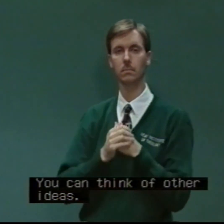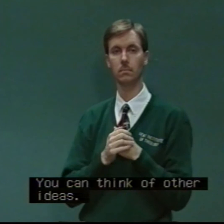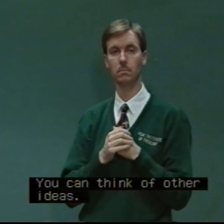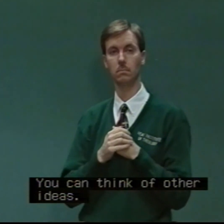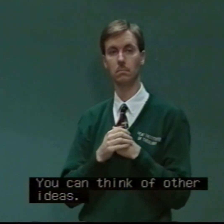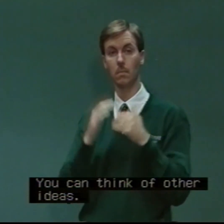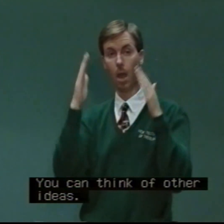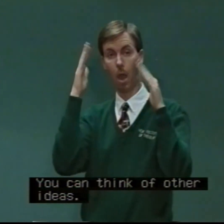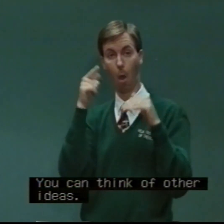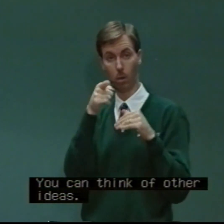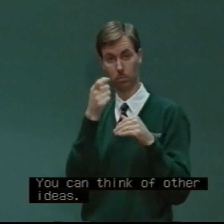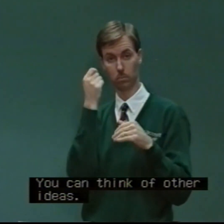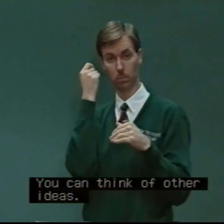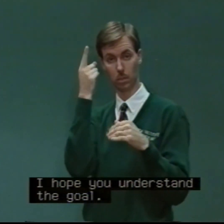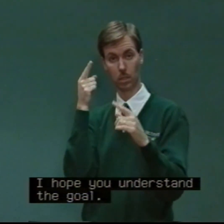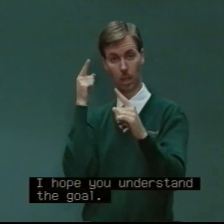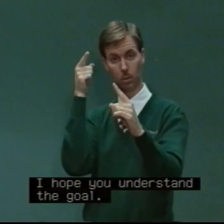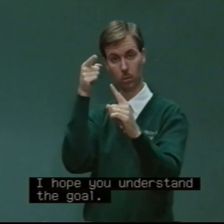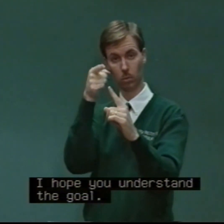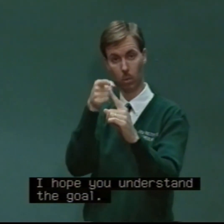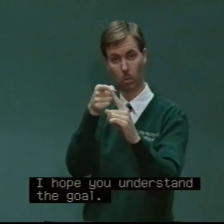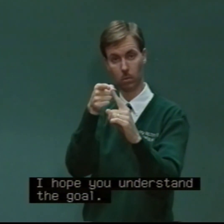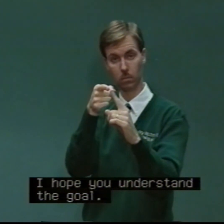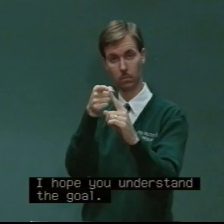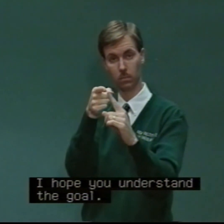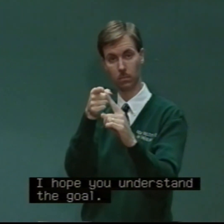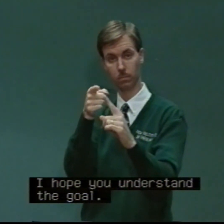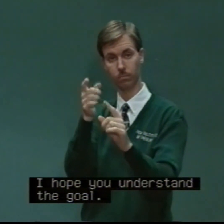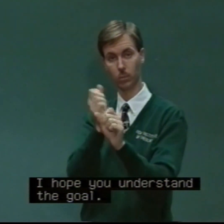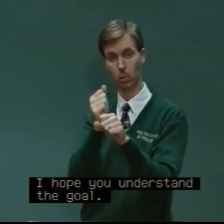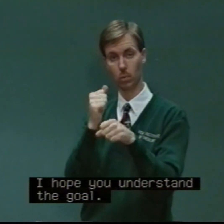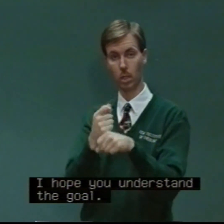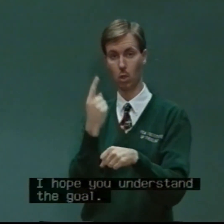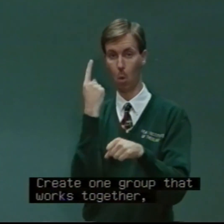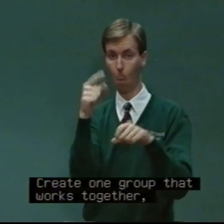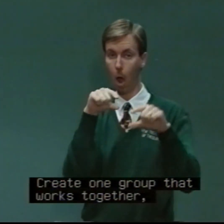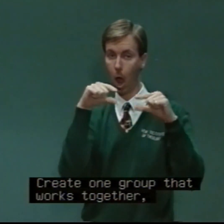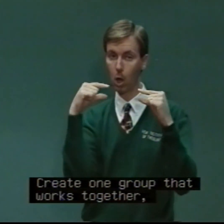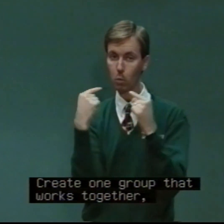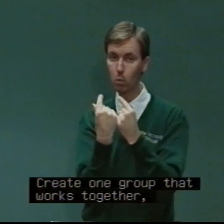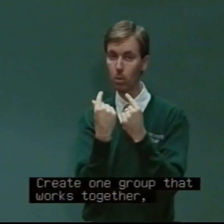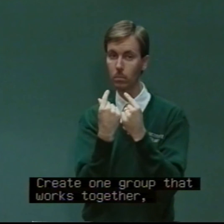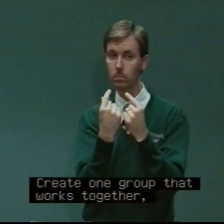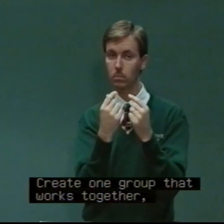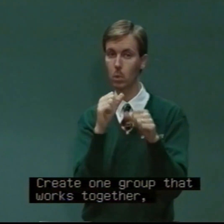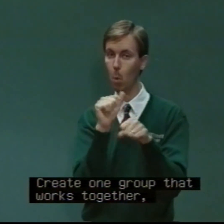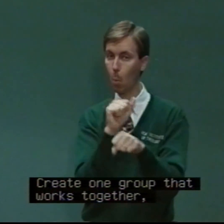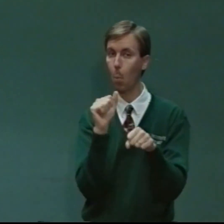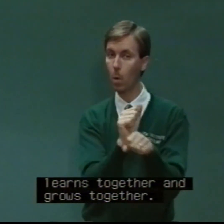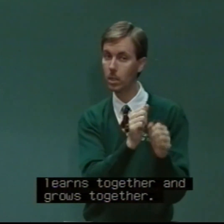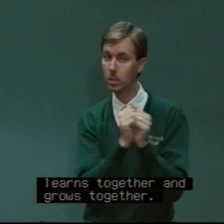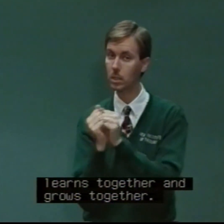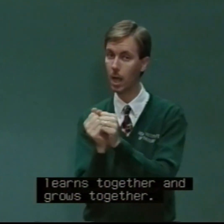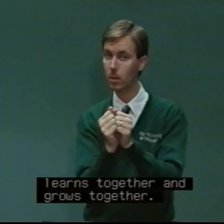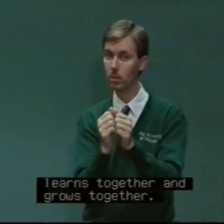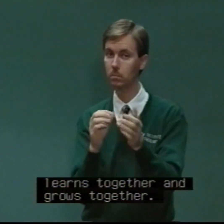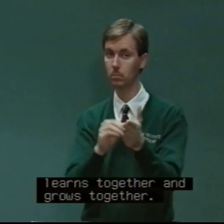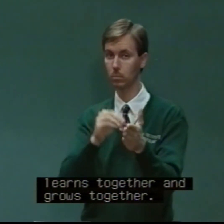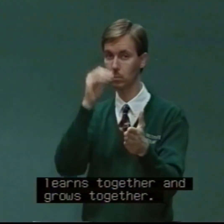You can think of other ideas. I hope you understand the goal. Create one group that works together, learns